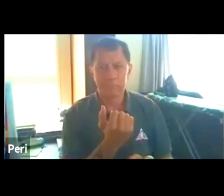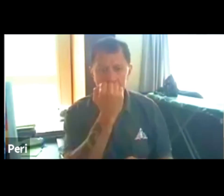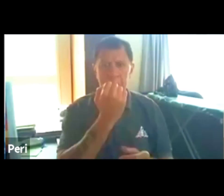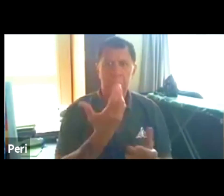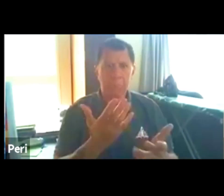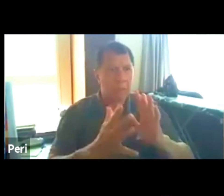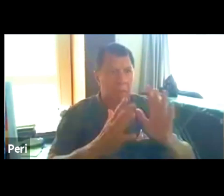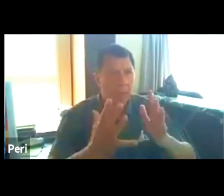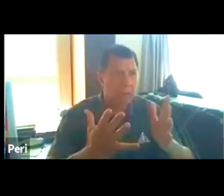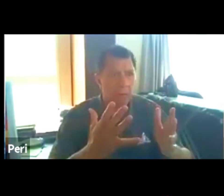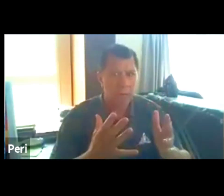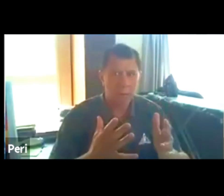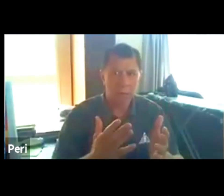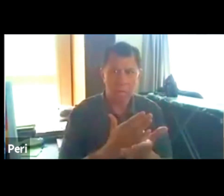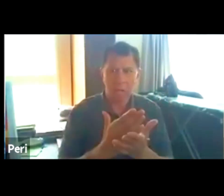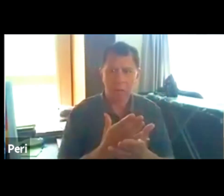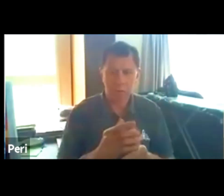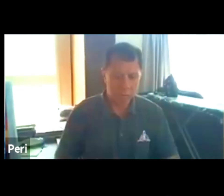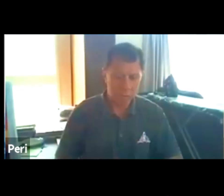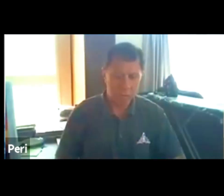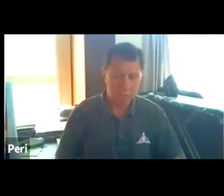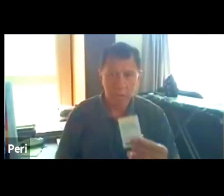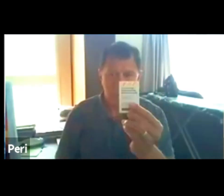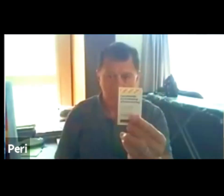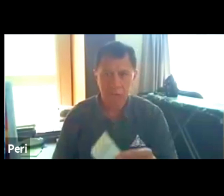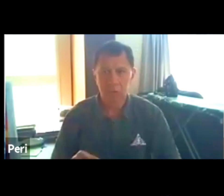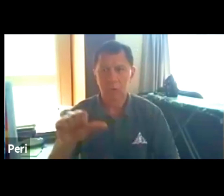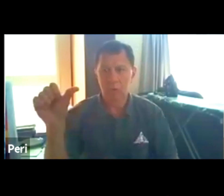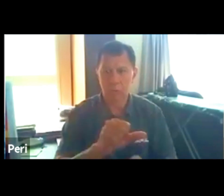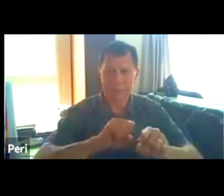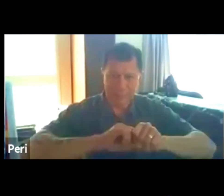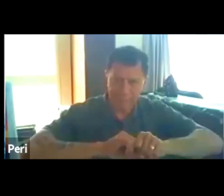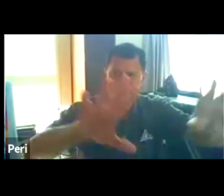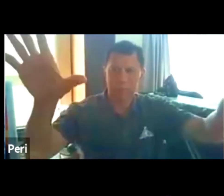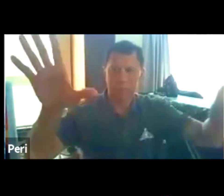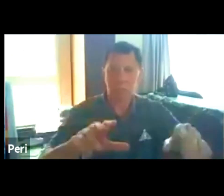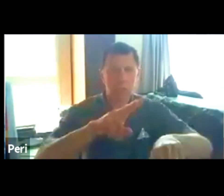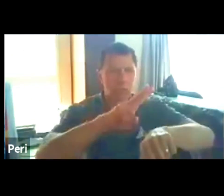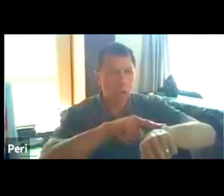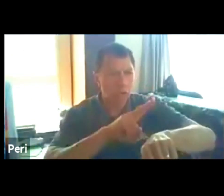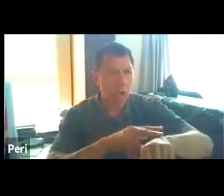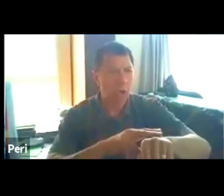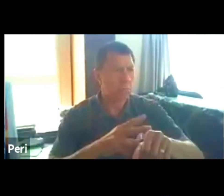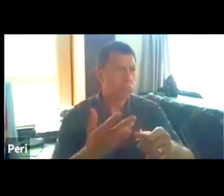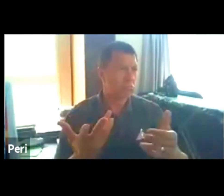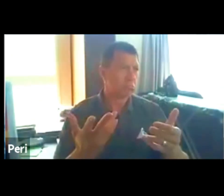ask them to remove their face covering so I can get the facial expressions and